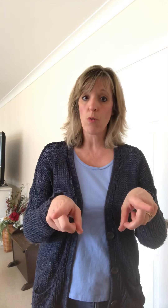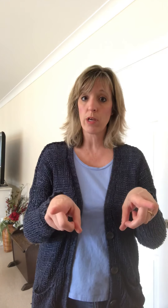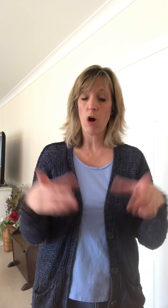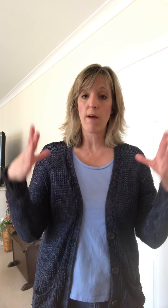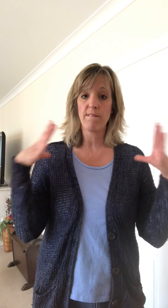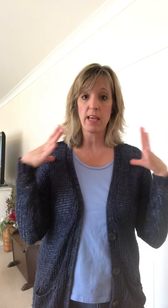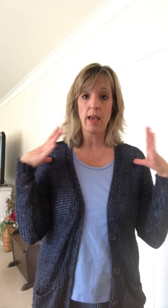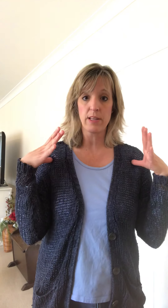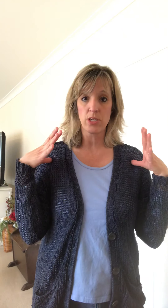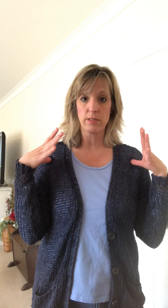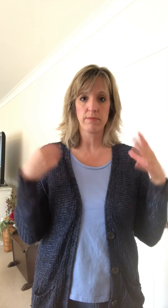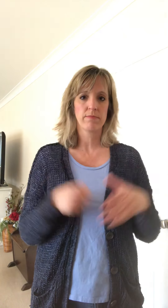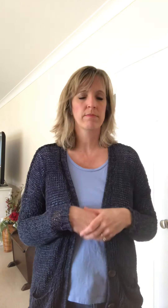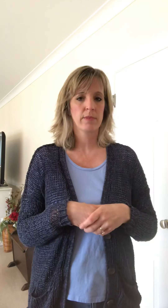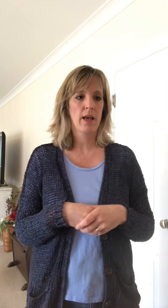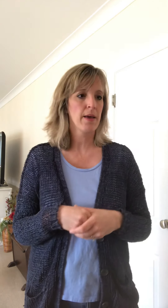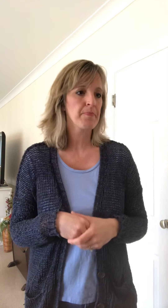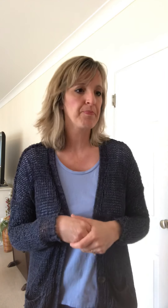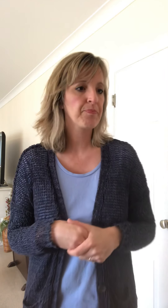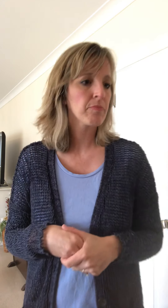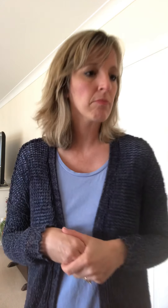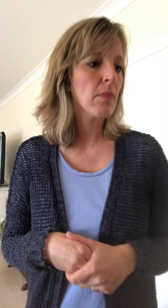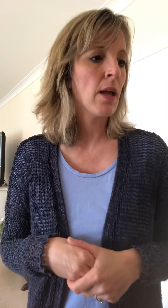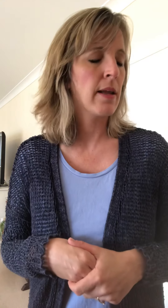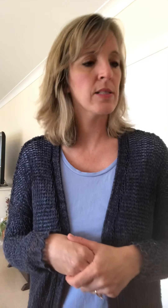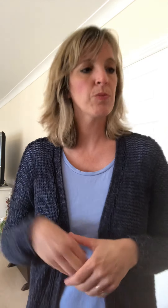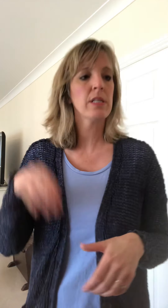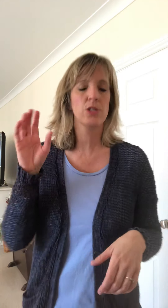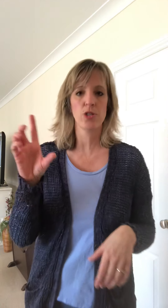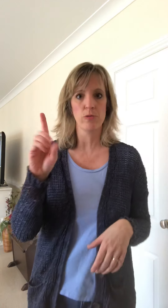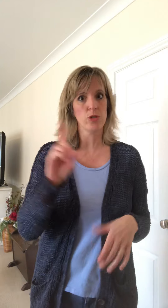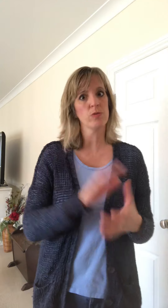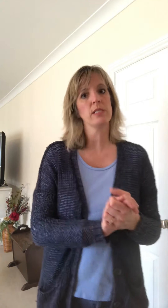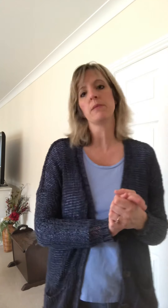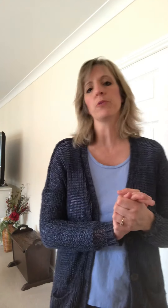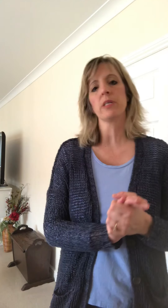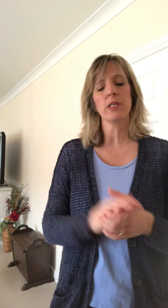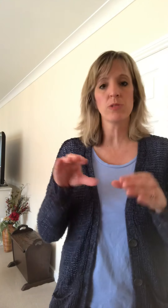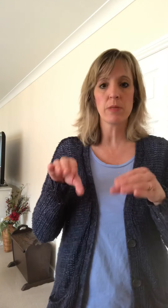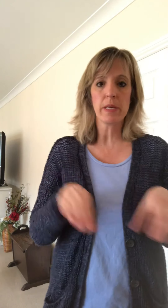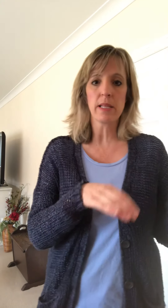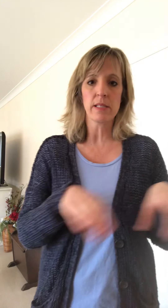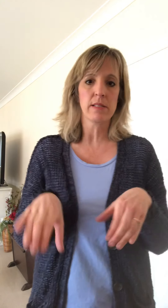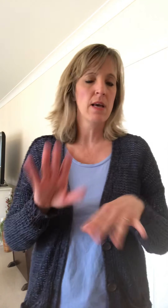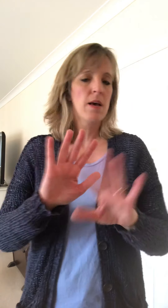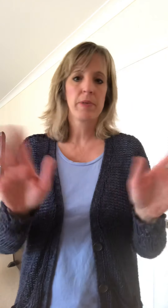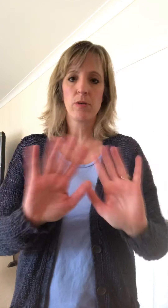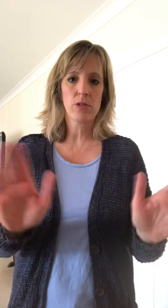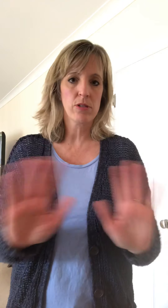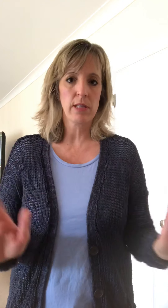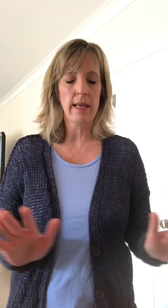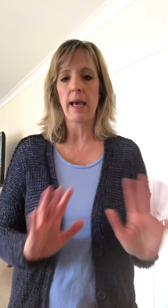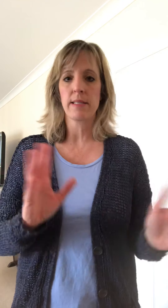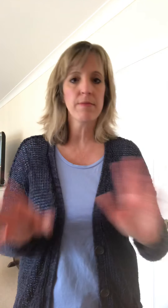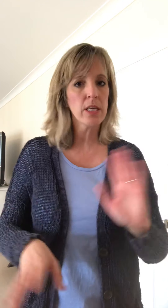going on vacation? Okay. Next one is do. Do is simple. It used to be this, but those are like activities